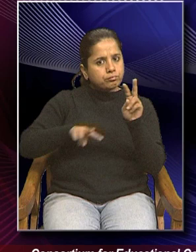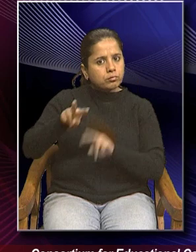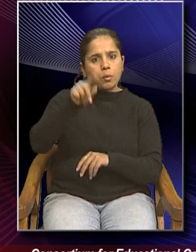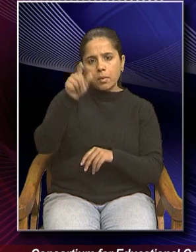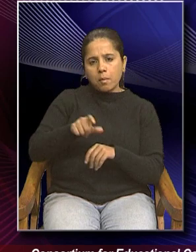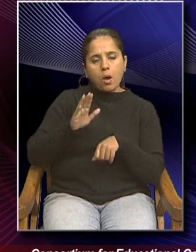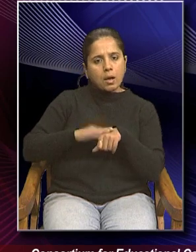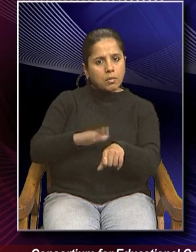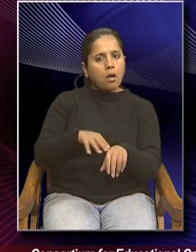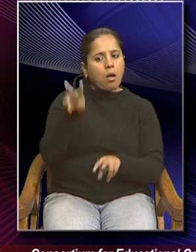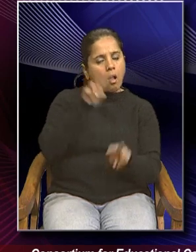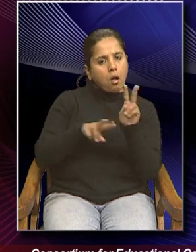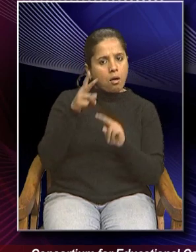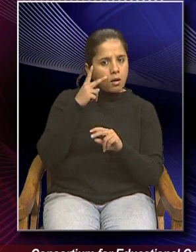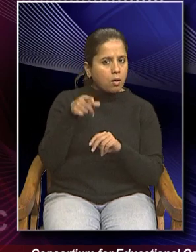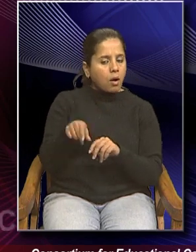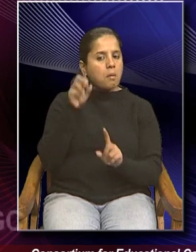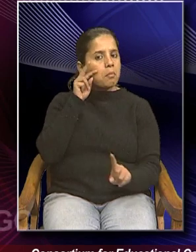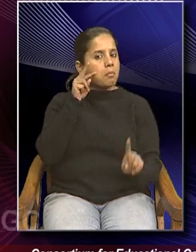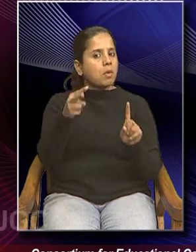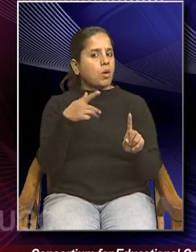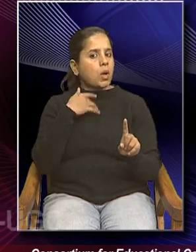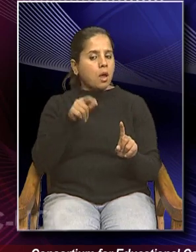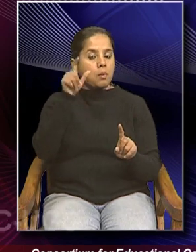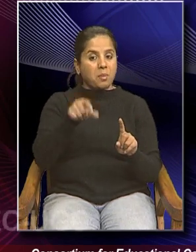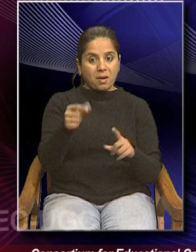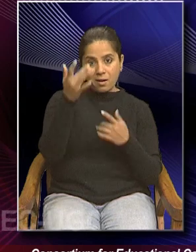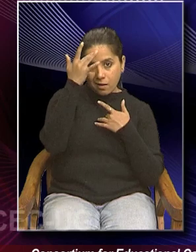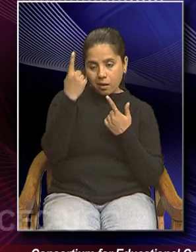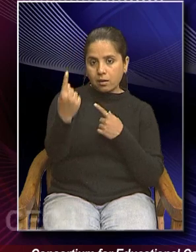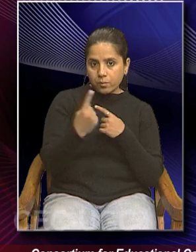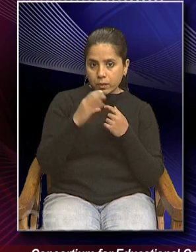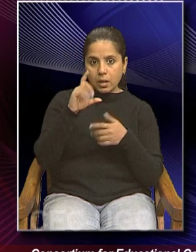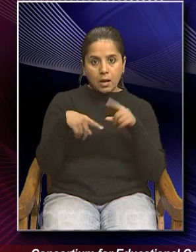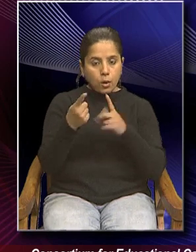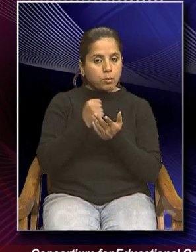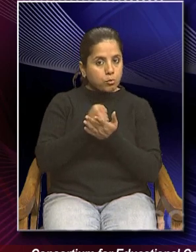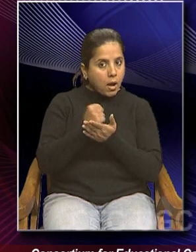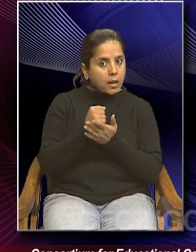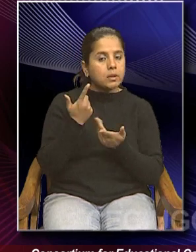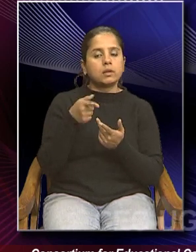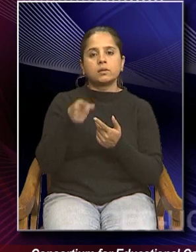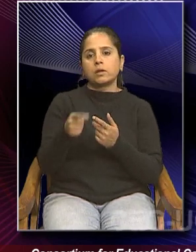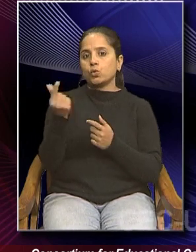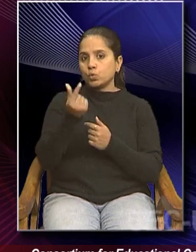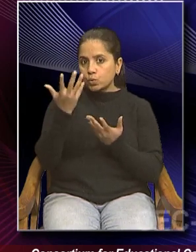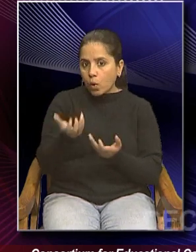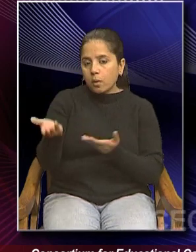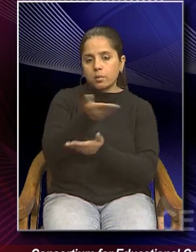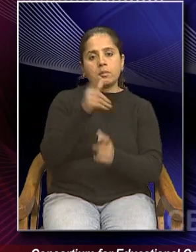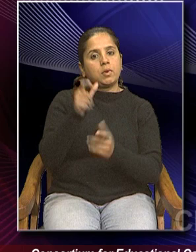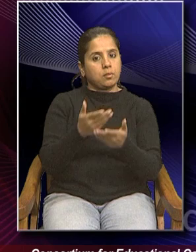individual experiences from the perspective of patients, clients, practitioners, or consumers.